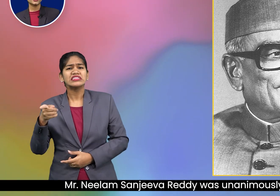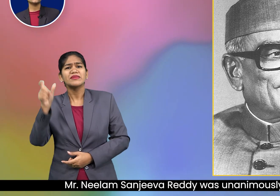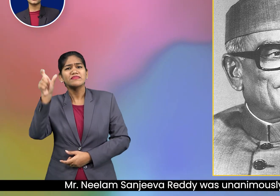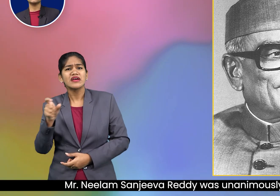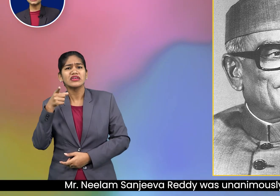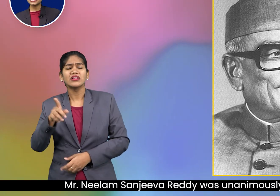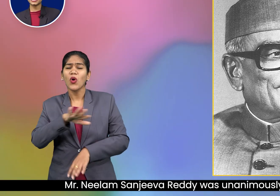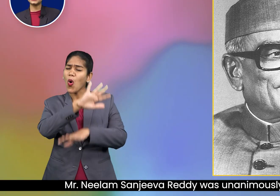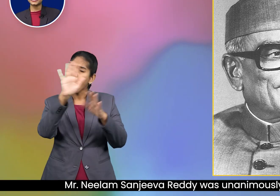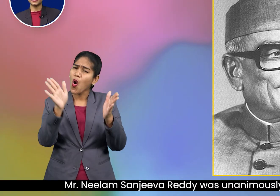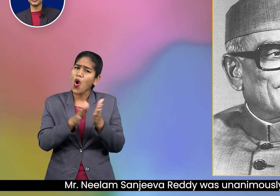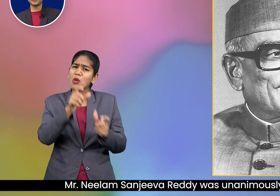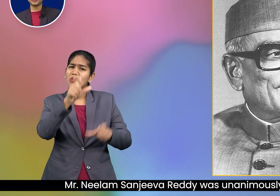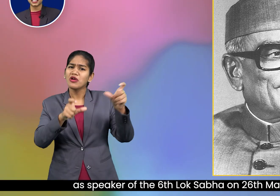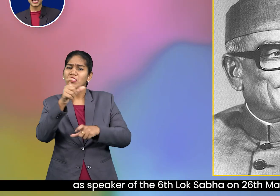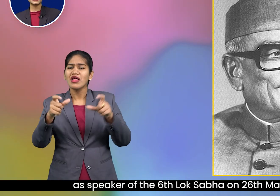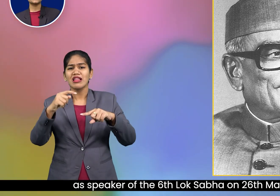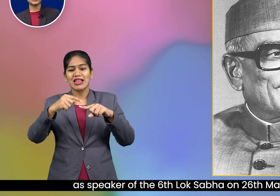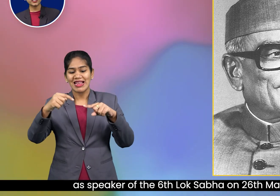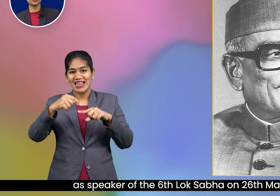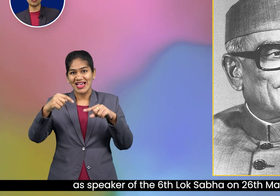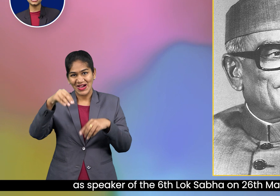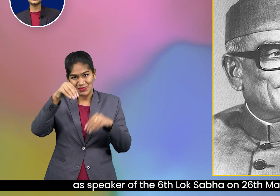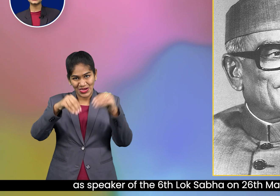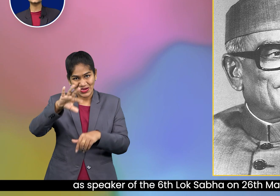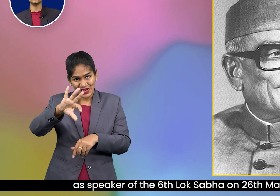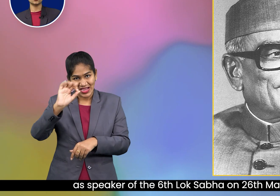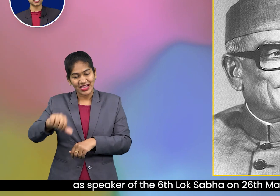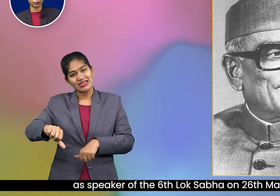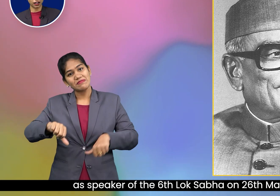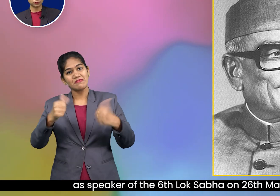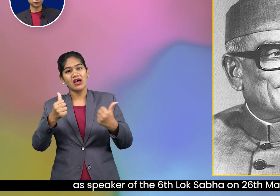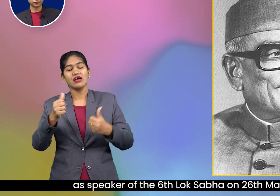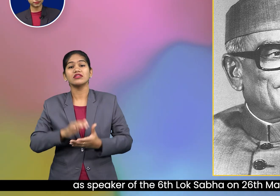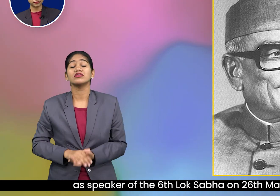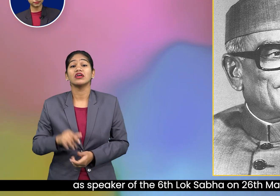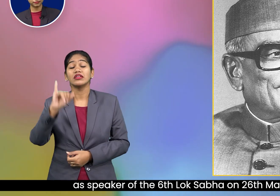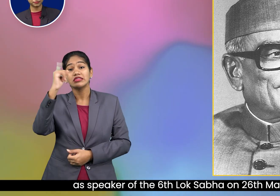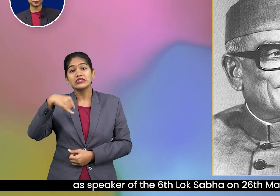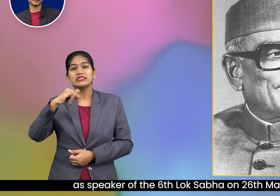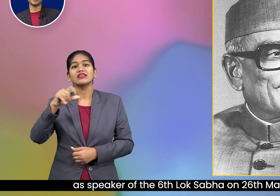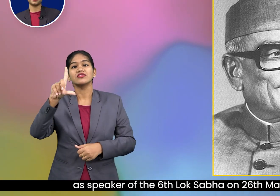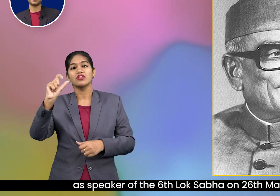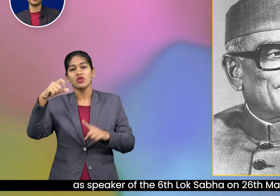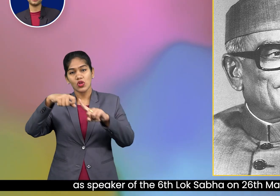was unanimously elected as Speaker of the 6th Lok Sabha.